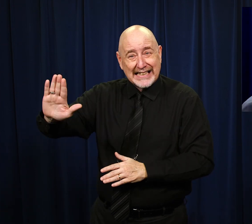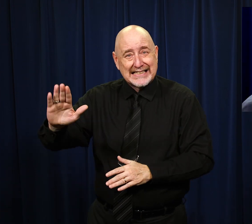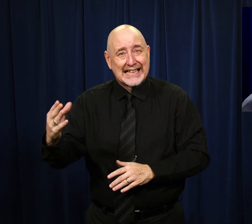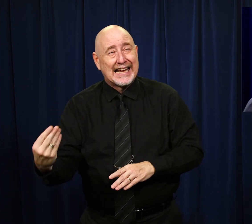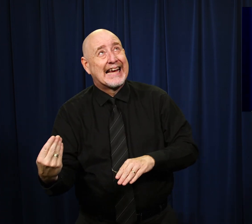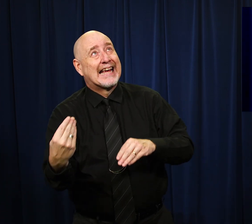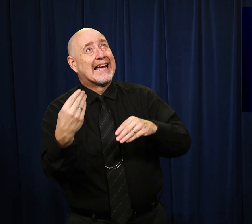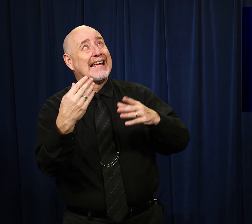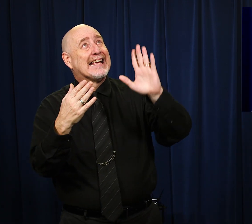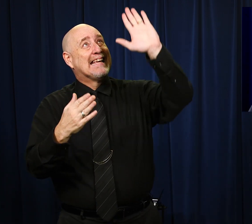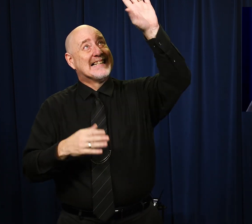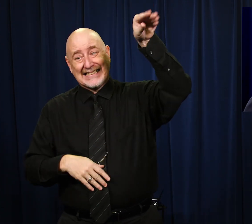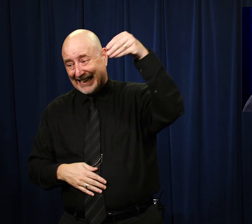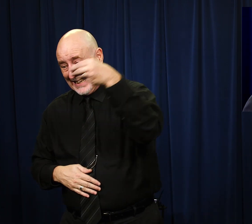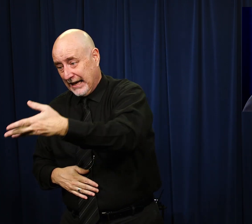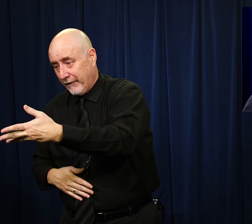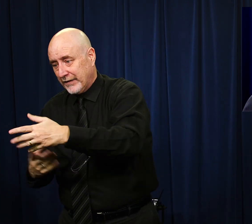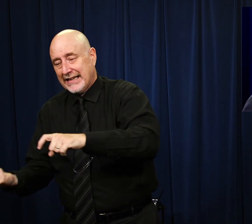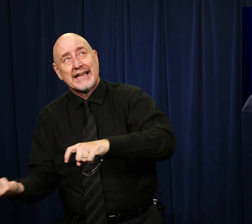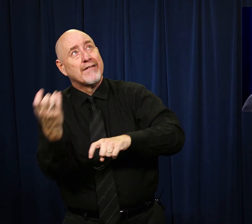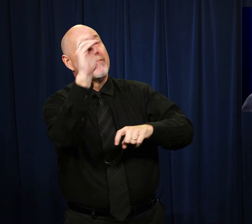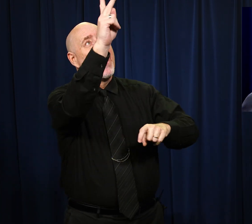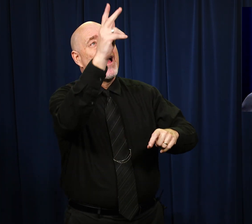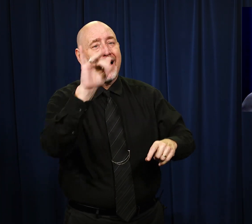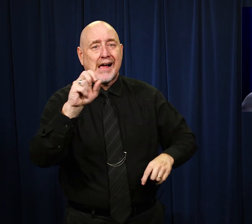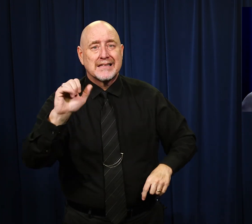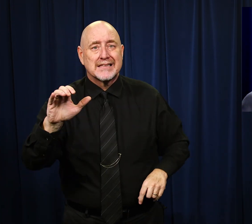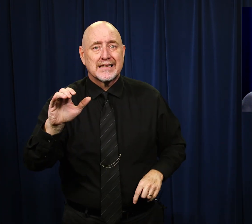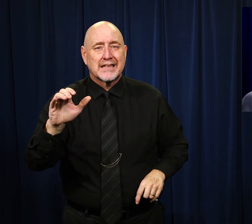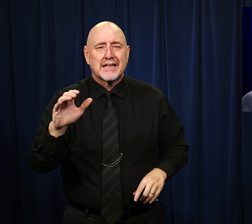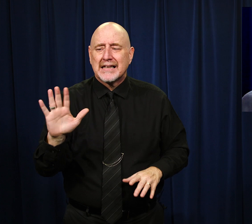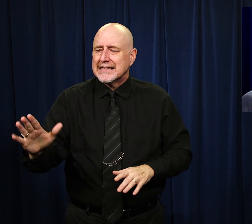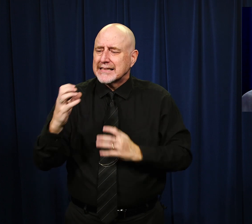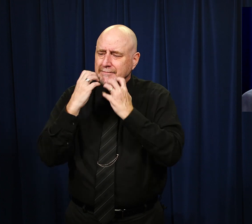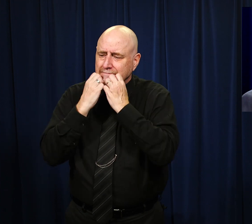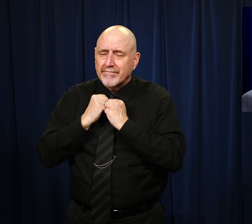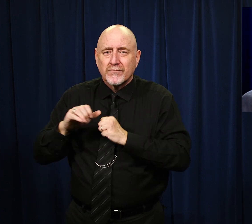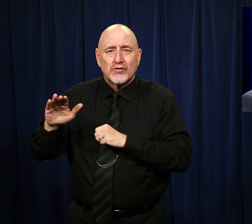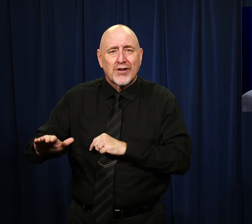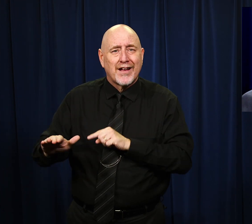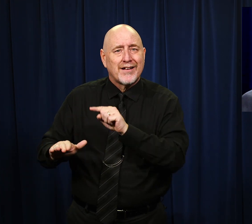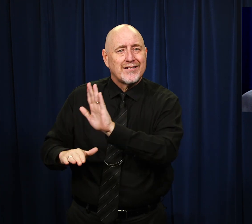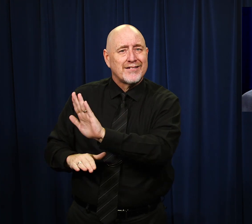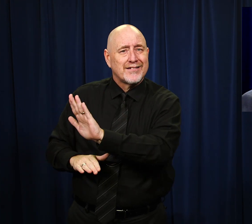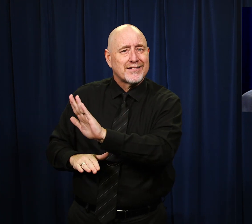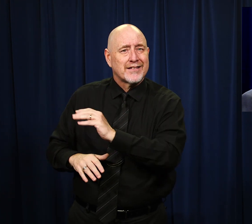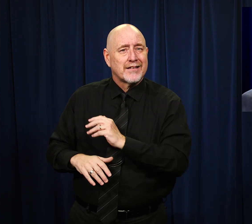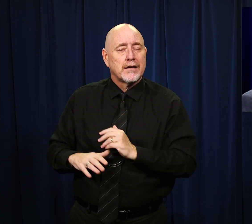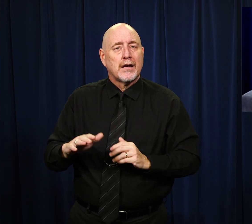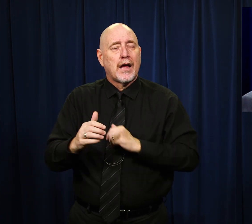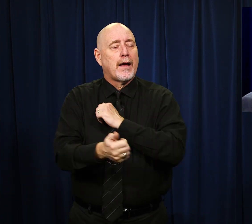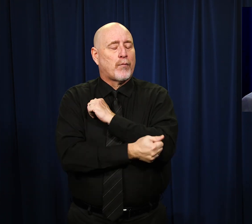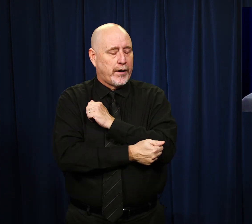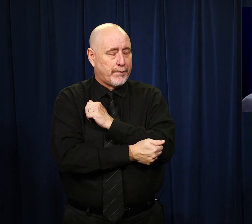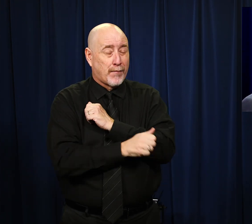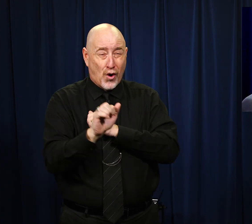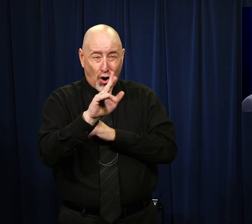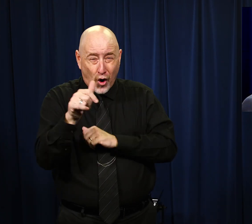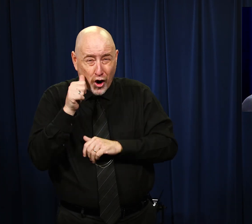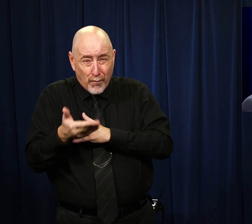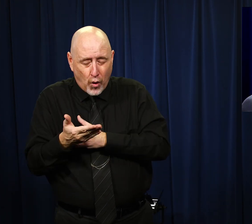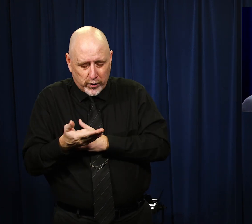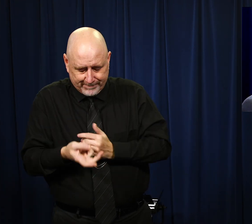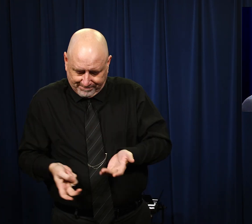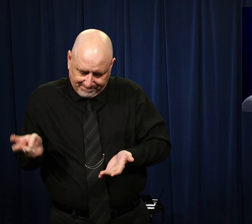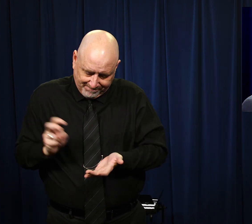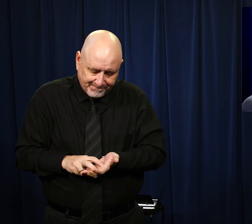gift to come back to him of Isaac, this very special child. And Abraham gets up early in the morning